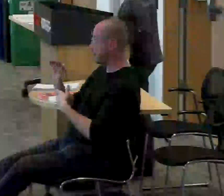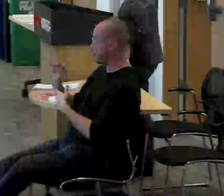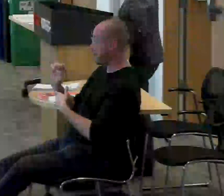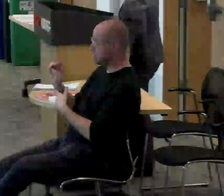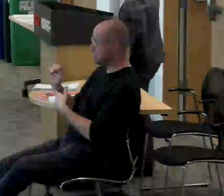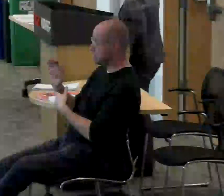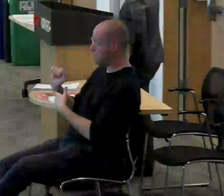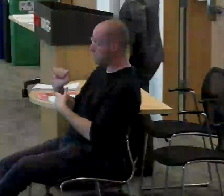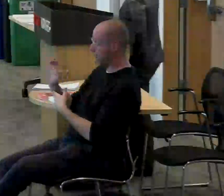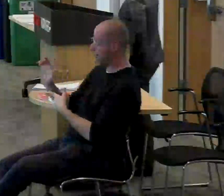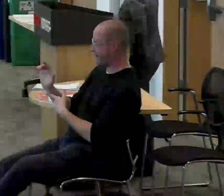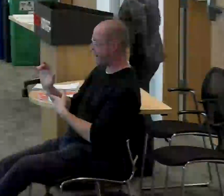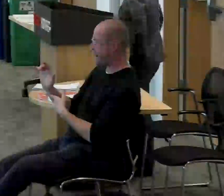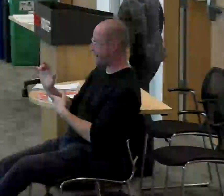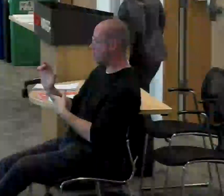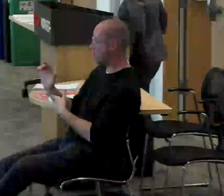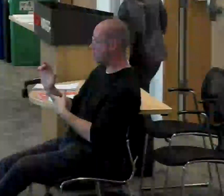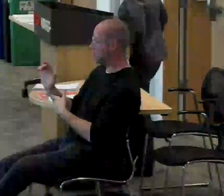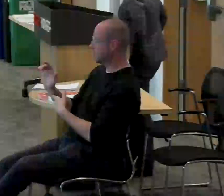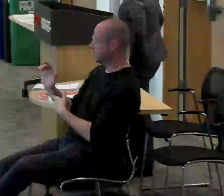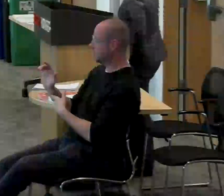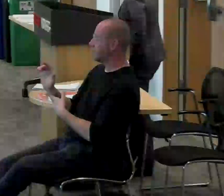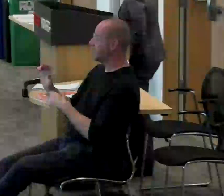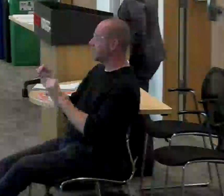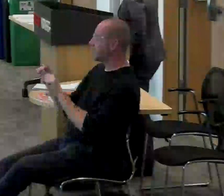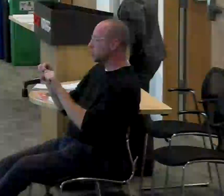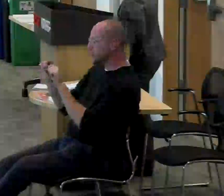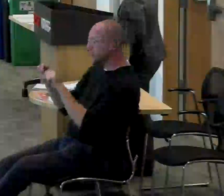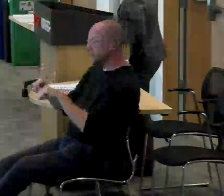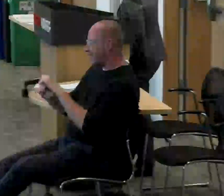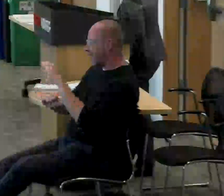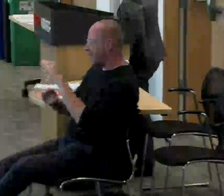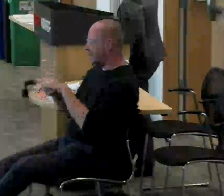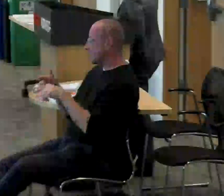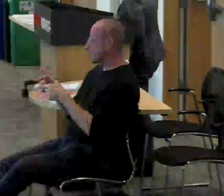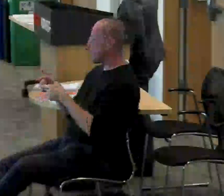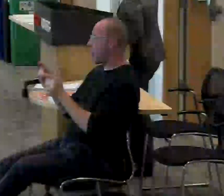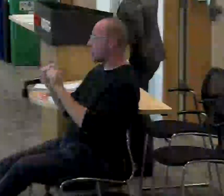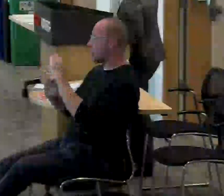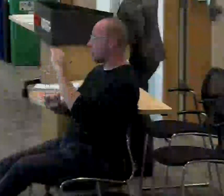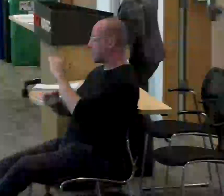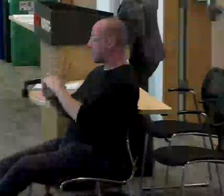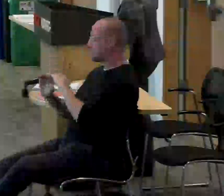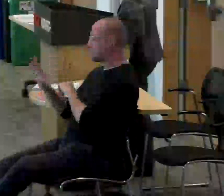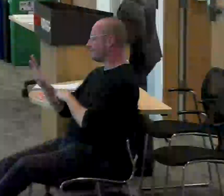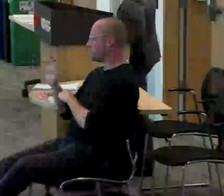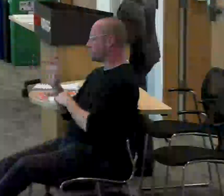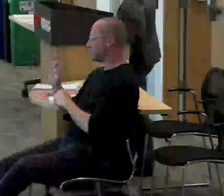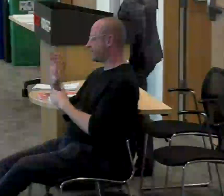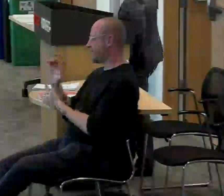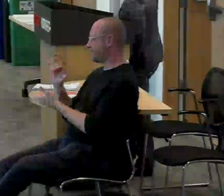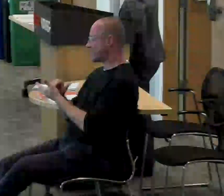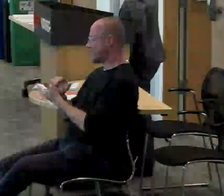partially federal funded. You can have up to $475,000 and maintain those benefits.